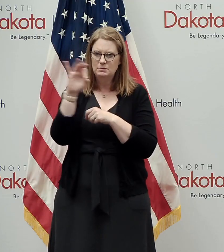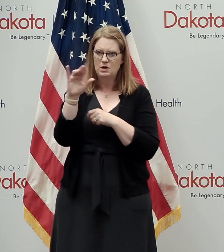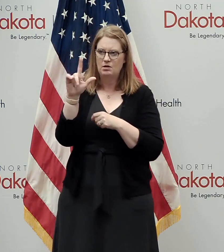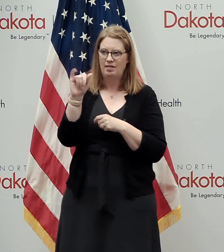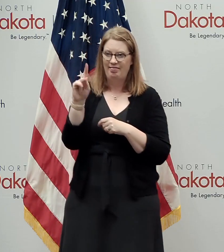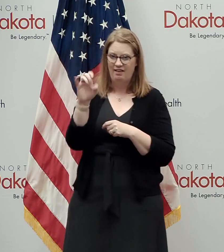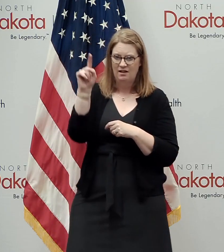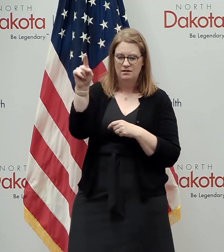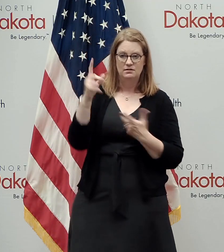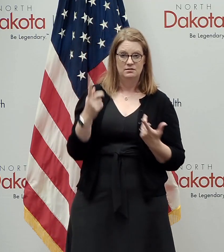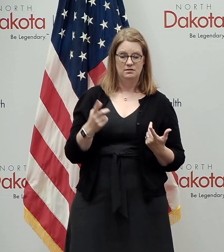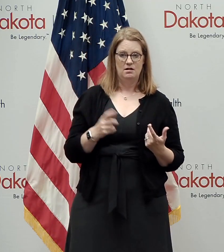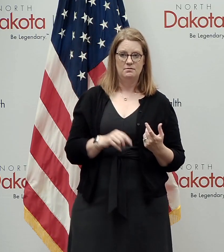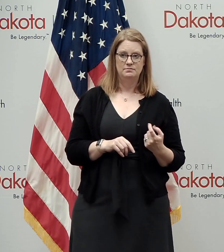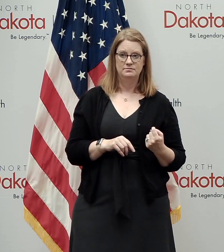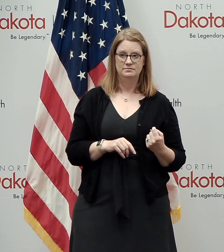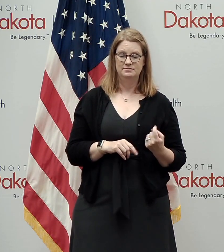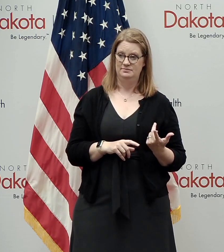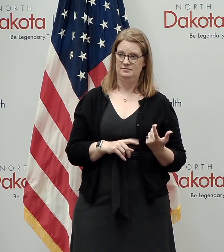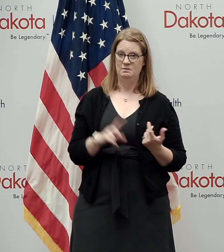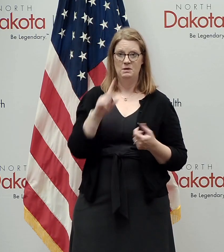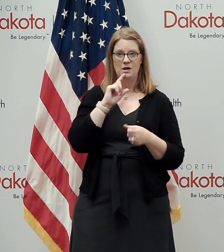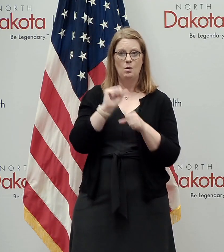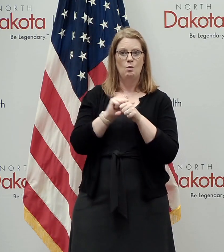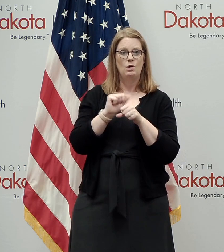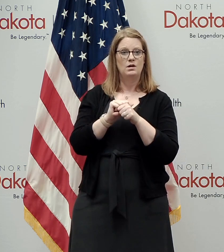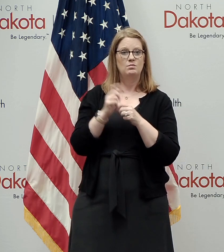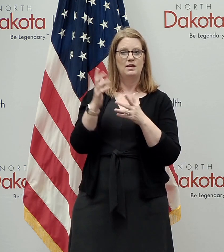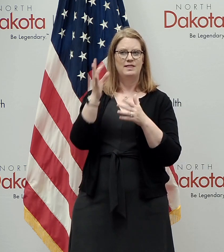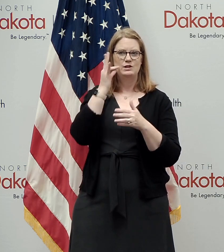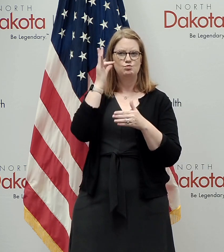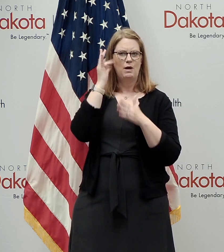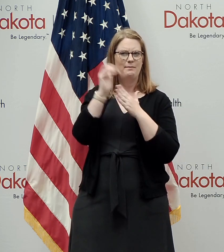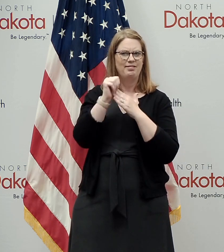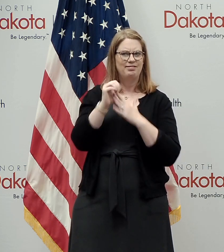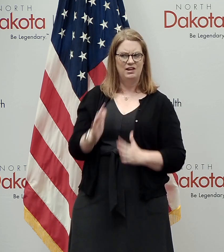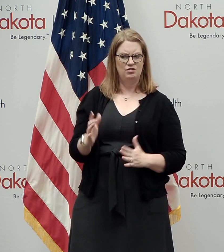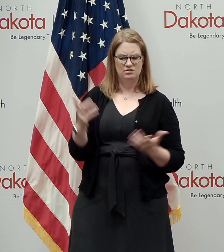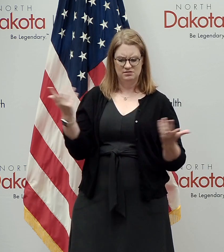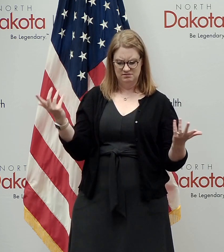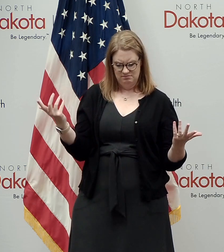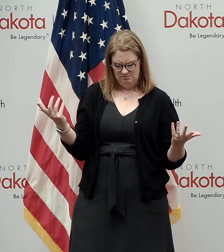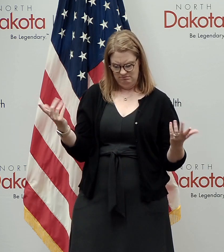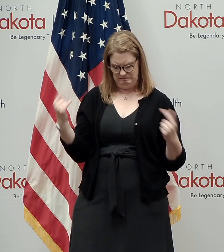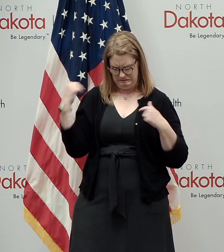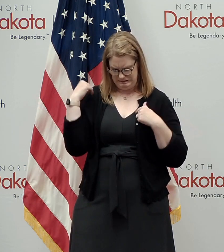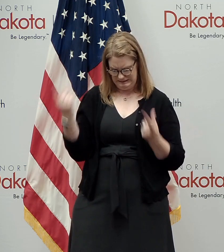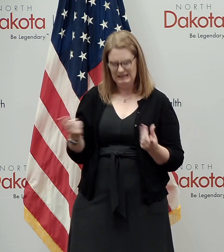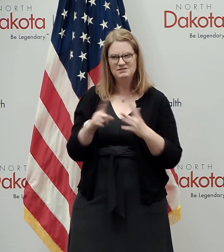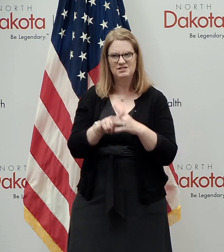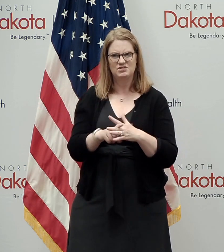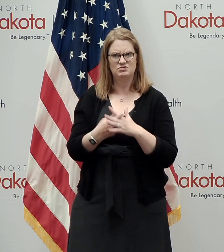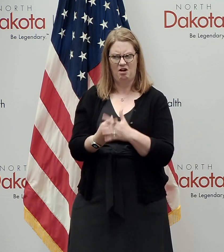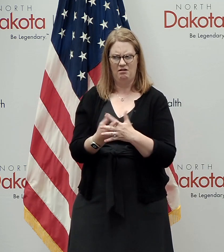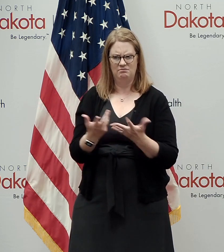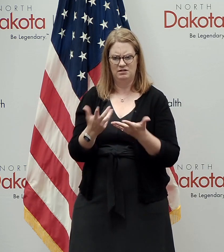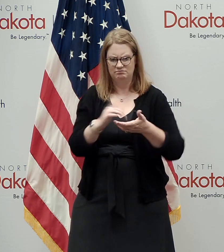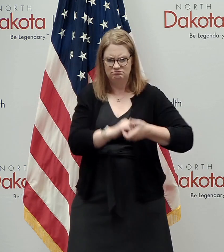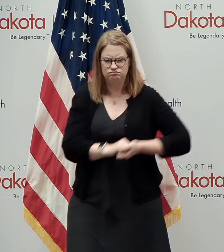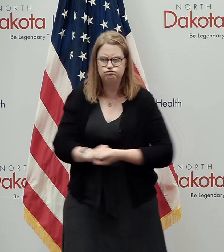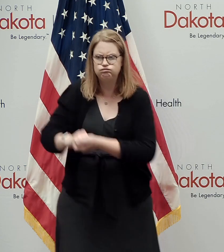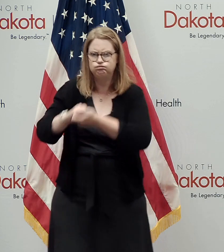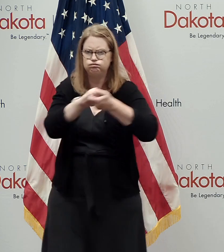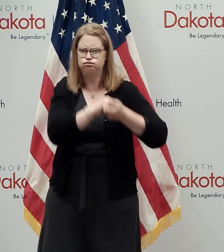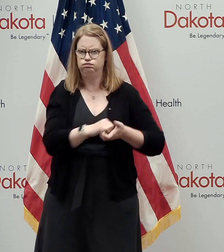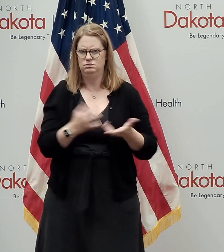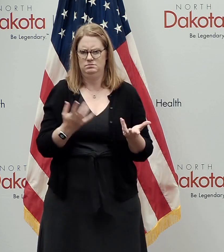think one of the things we're doing is we've been collaborating with the tribal leaders and the tribes with which we share geography since the start, and that has